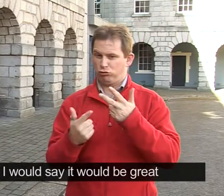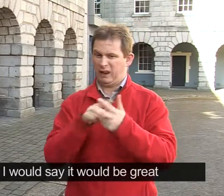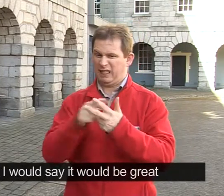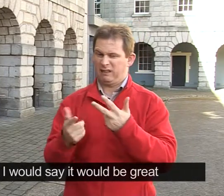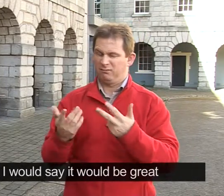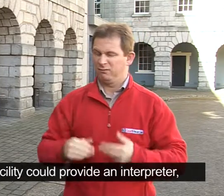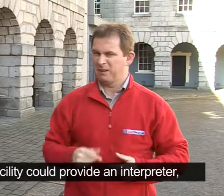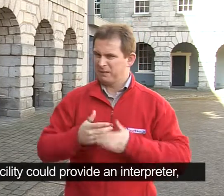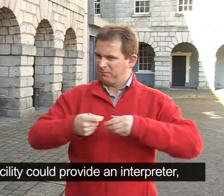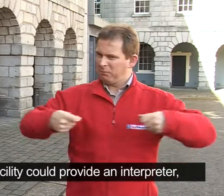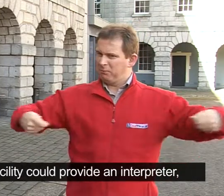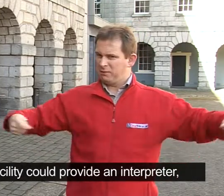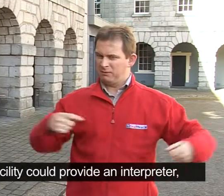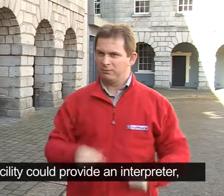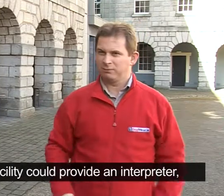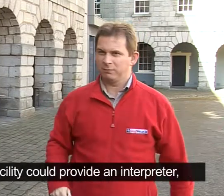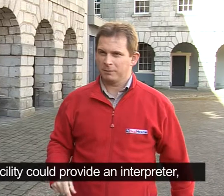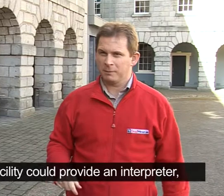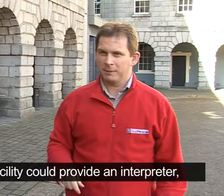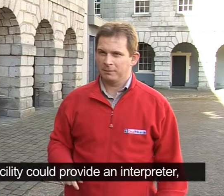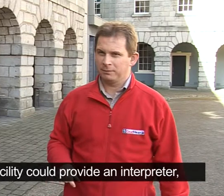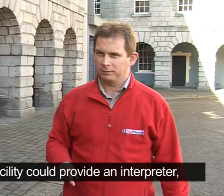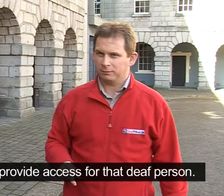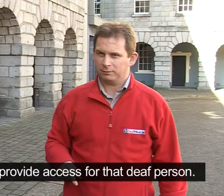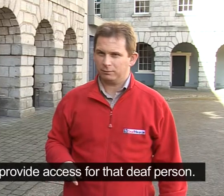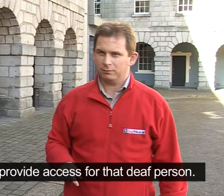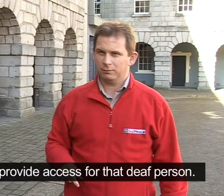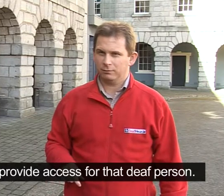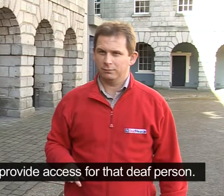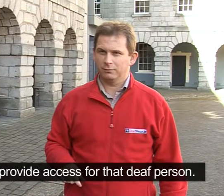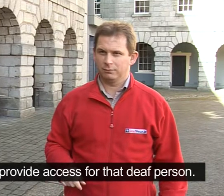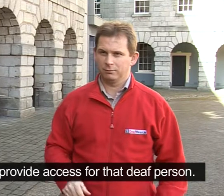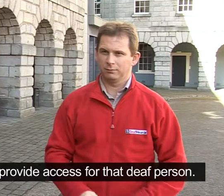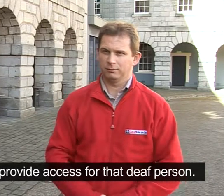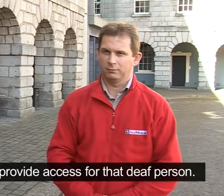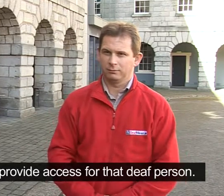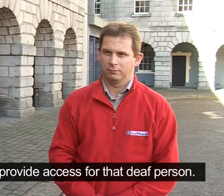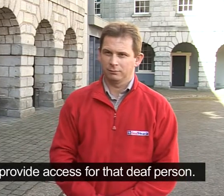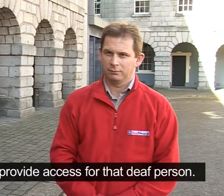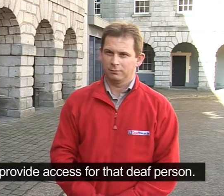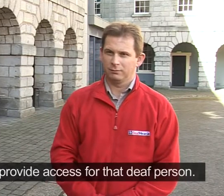be great if the facility could provide an interpreter in order to provide access for that Deaf person.